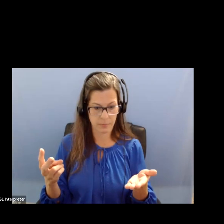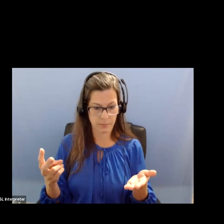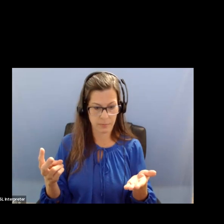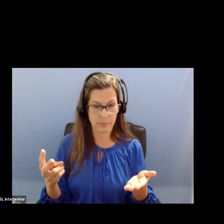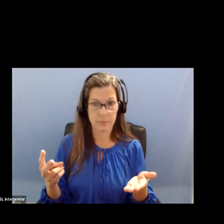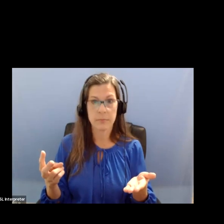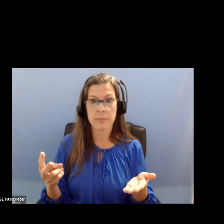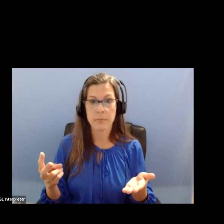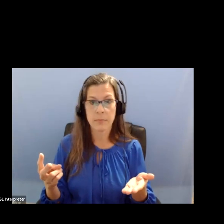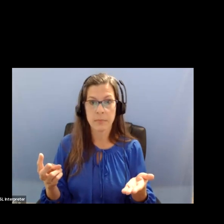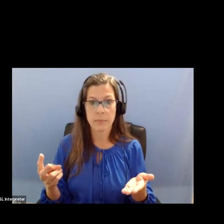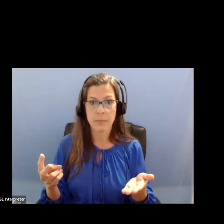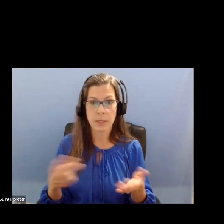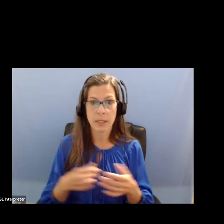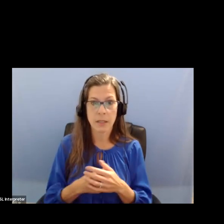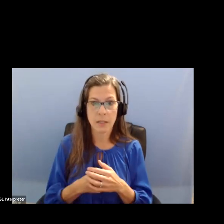Celedonia?